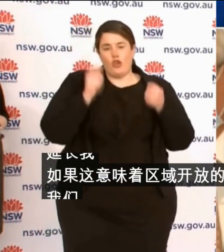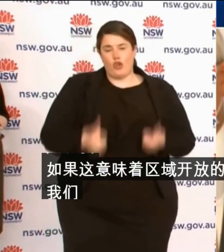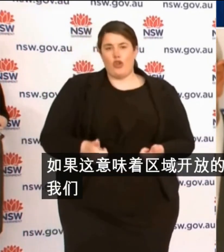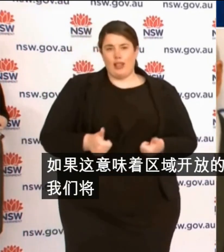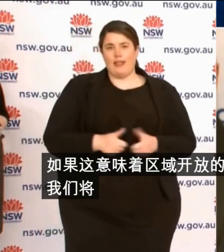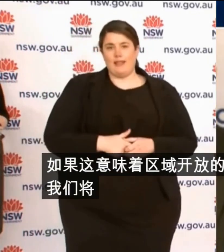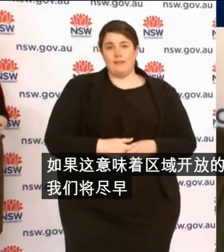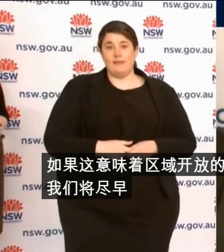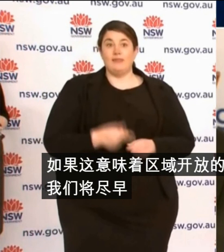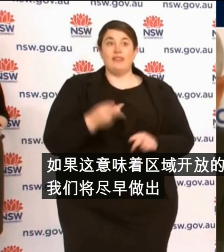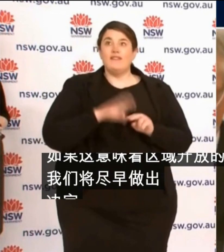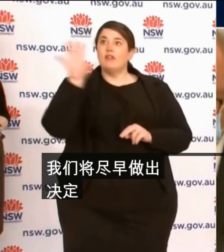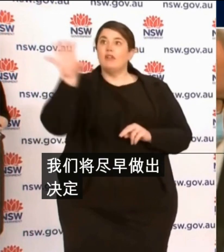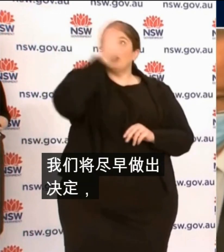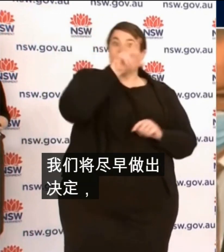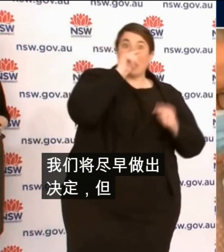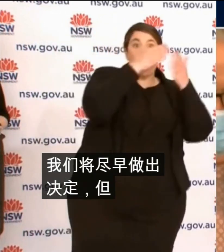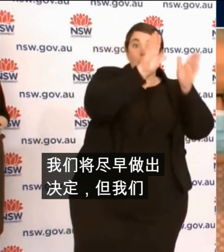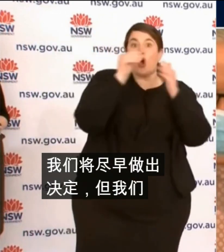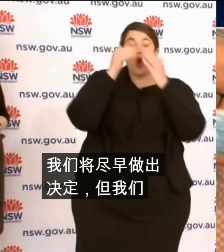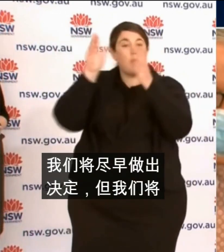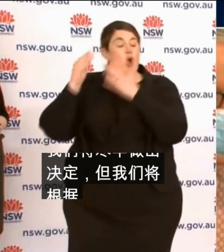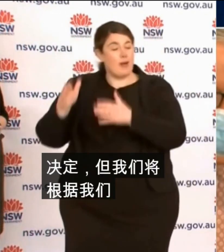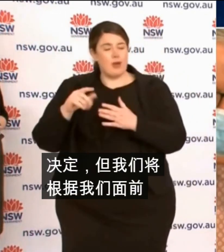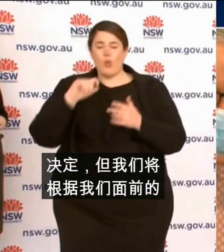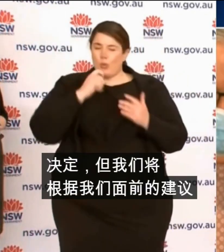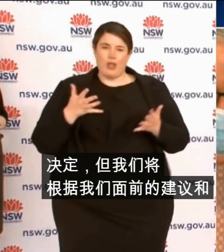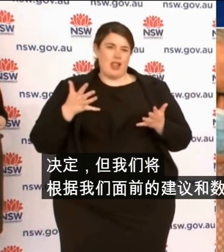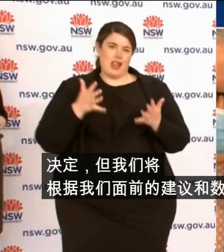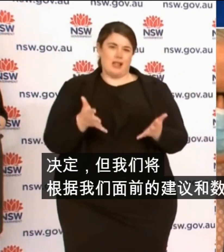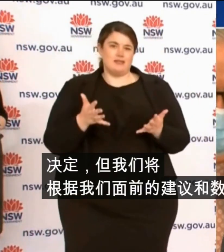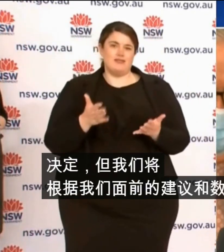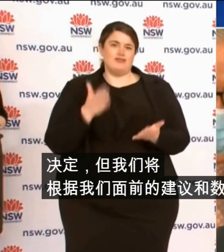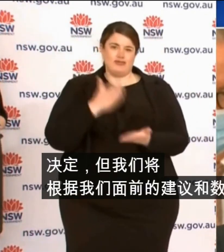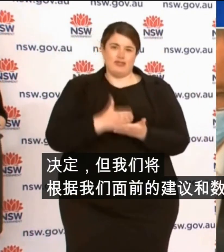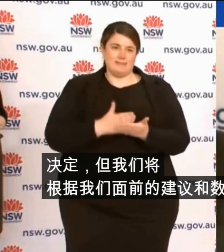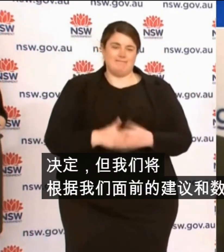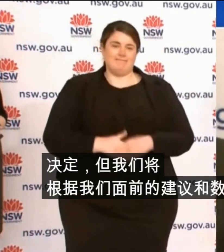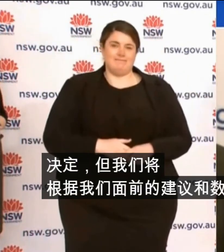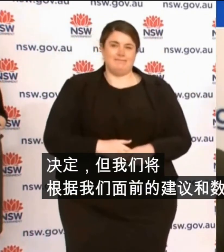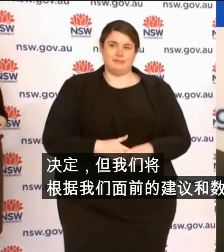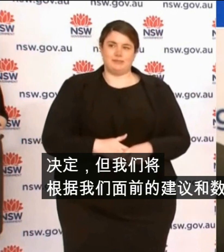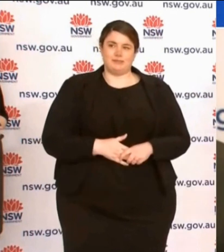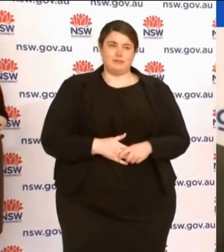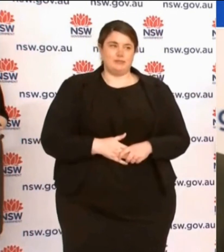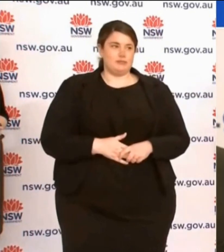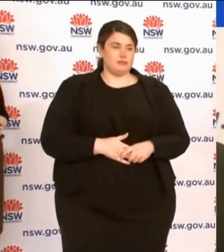for regional areas to open, we'll make that decision, but we'll base that on the advice and the data that's in front of us.